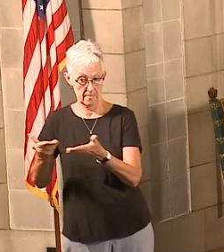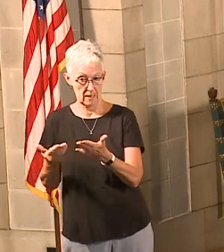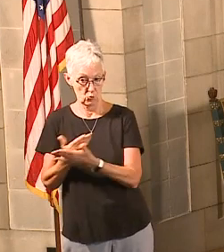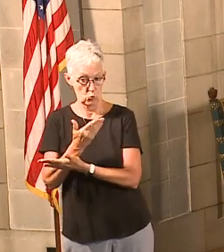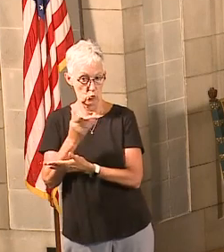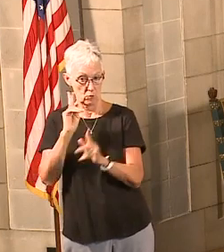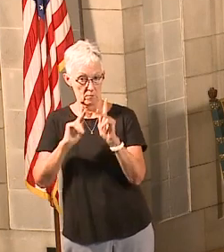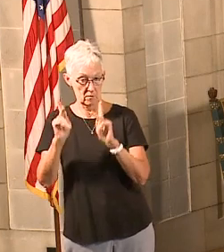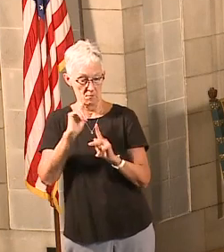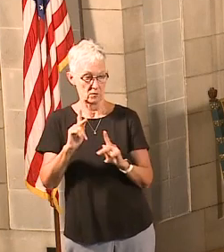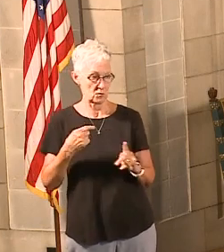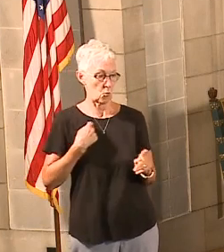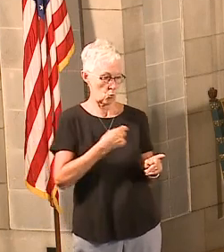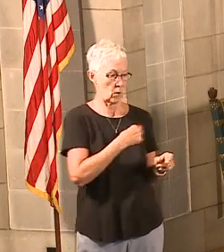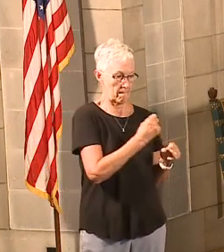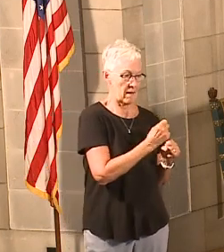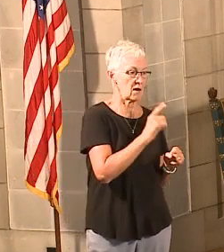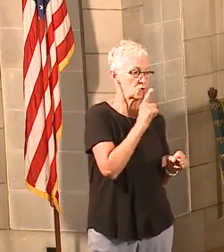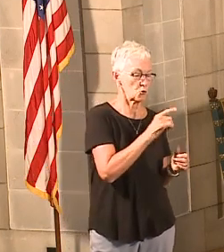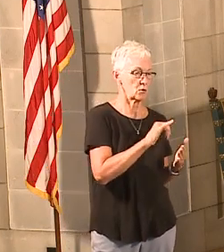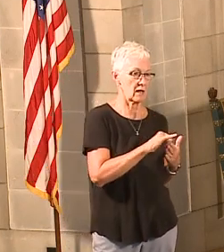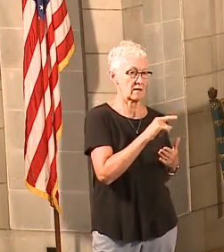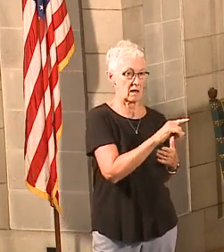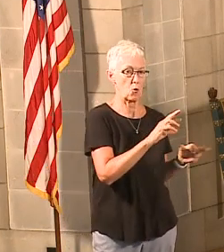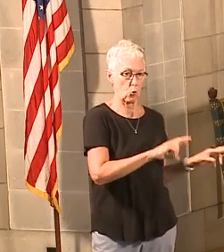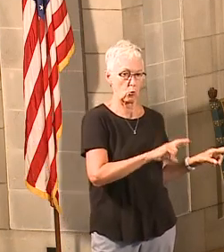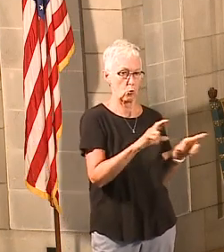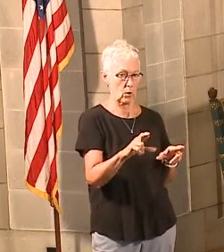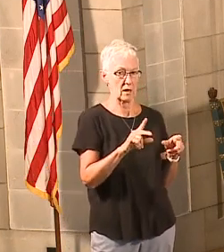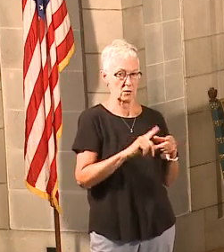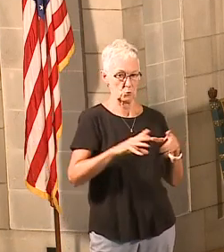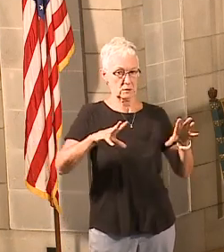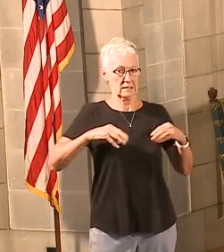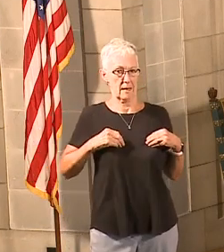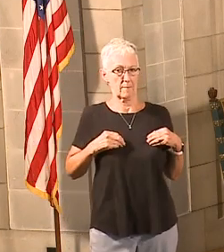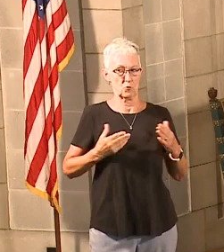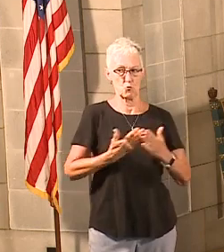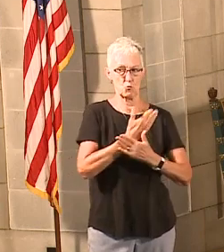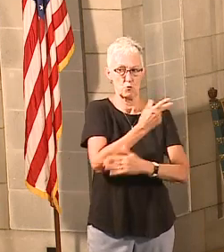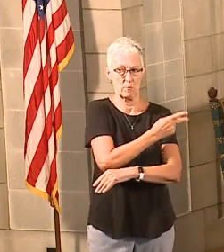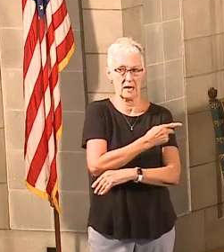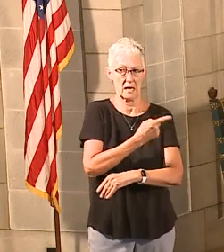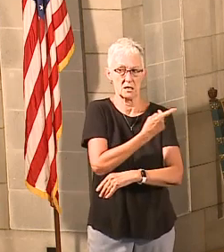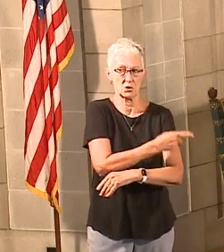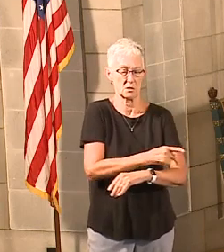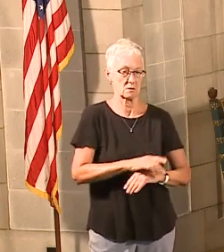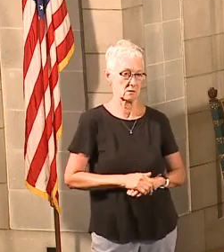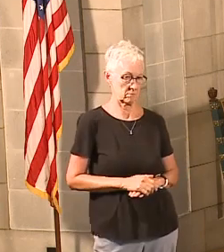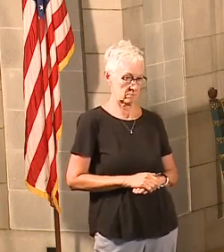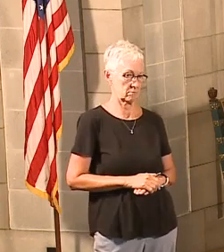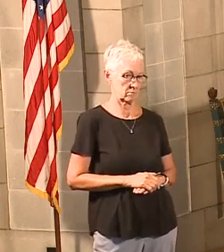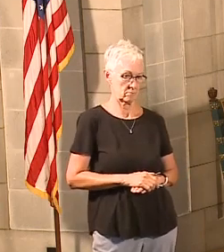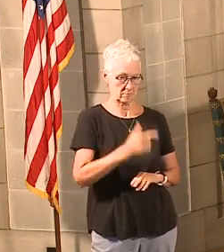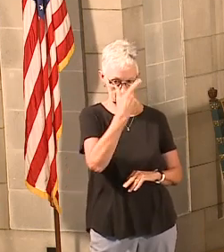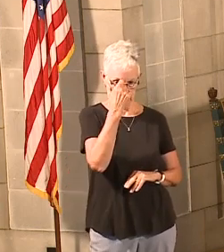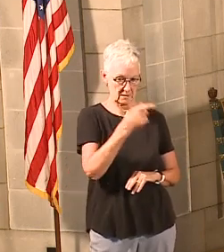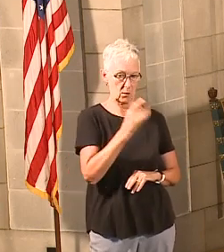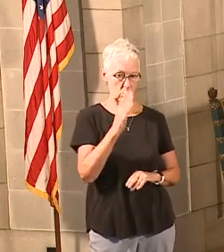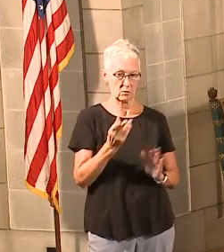doctors in their network and capacity to handle additional individuals as we see those new members join us through Heritage Health Adult